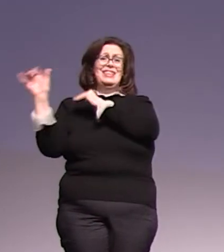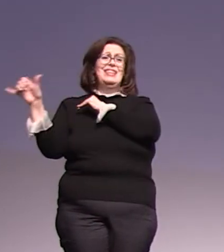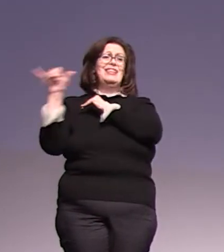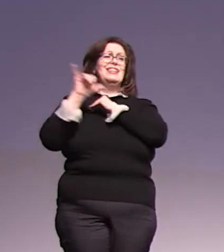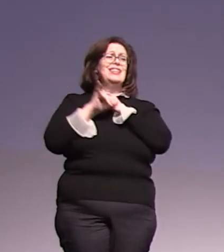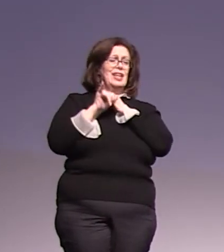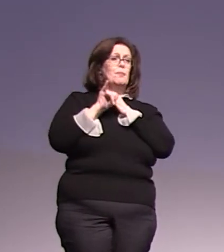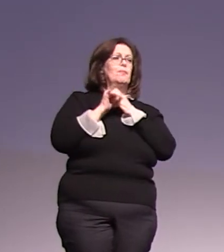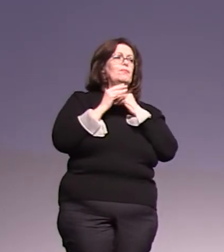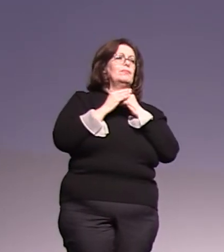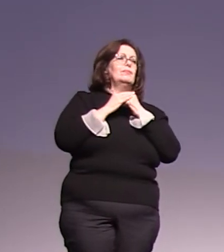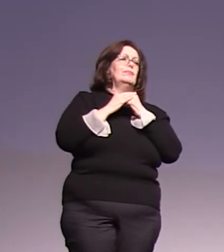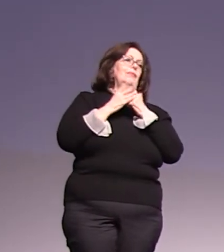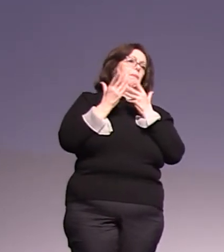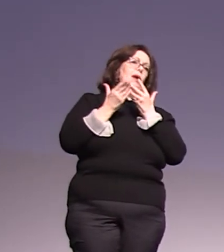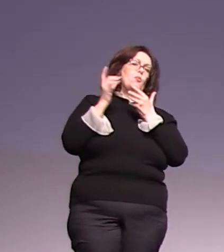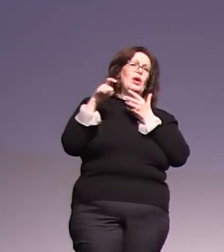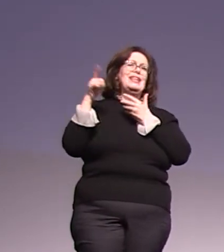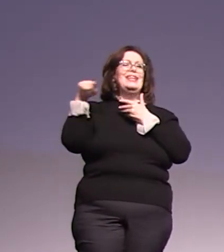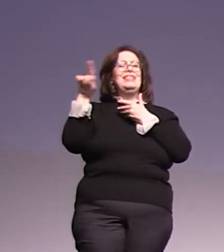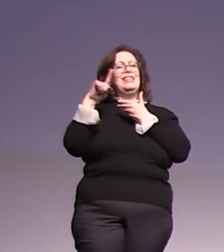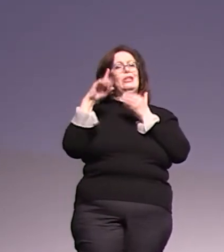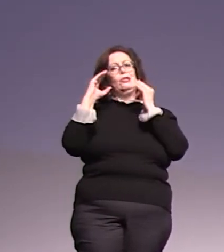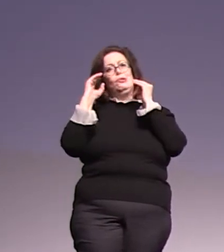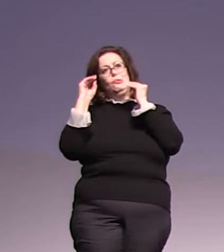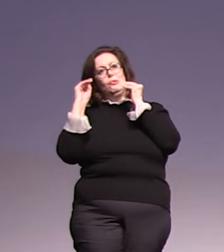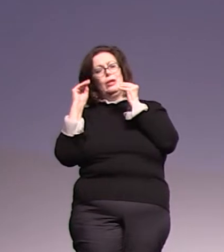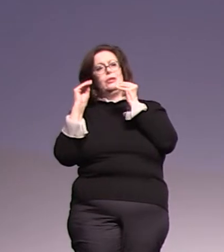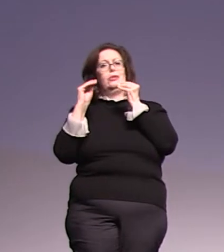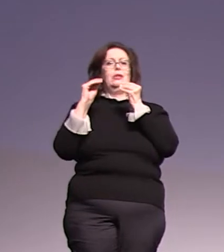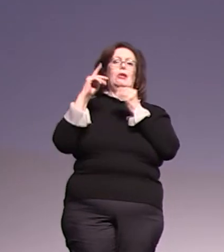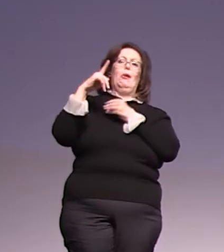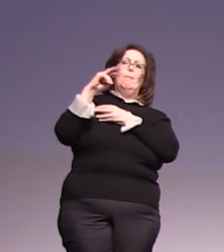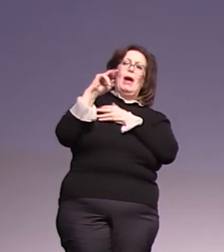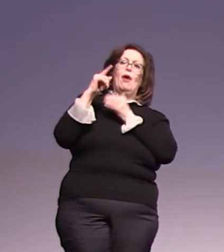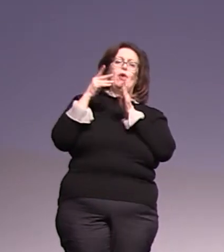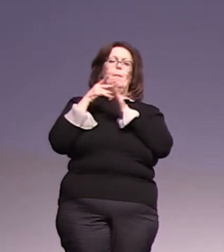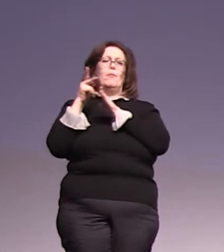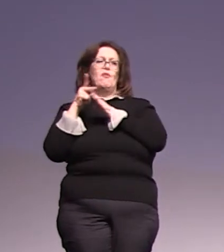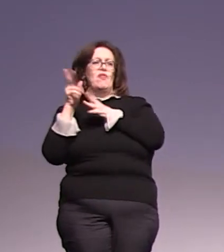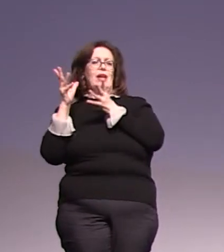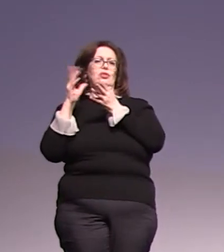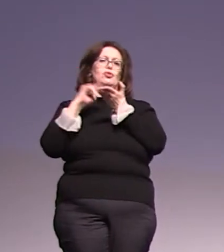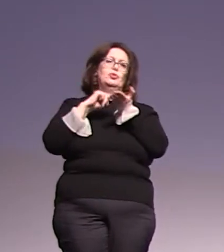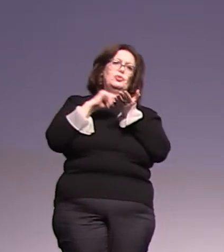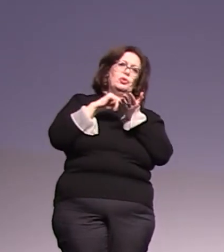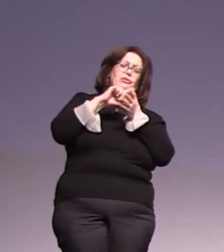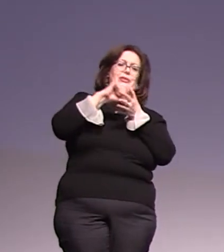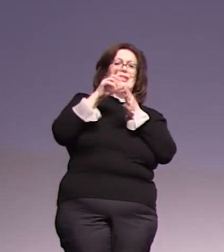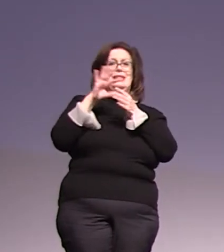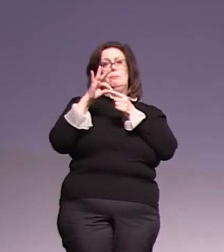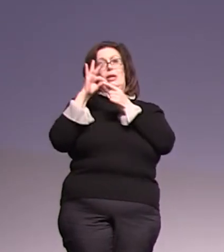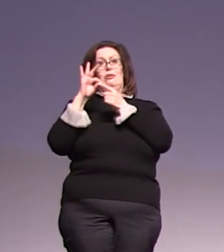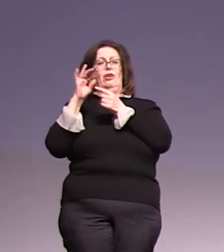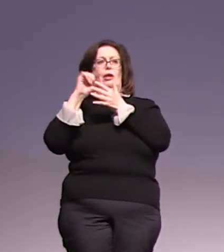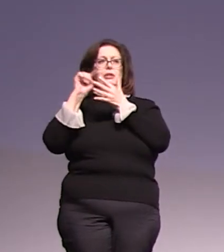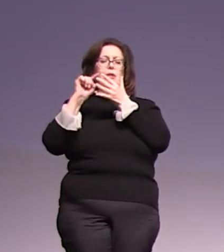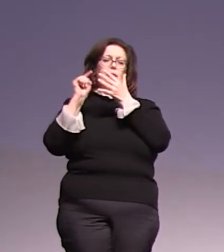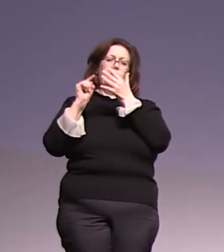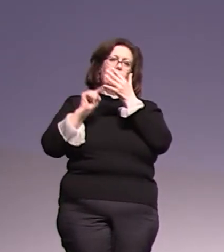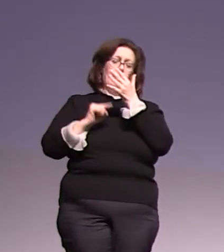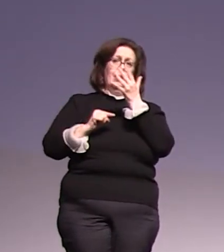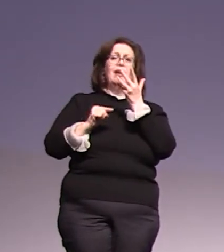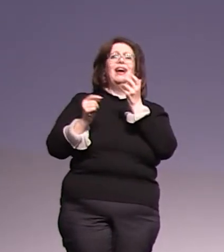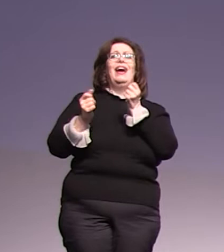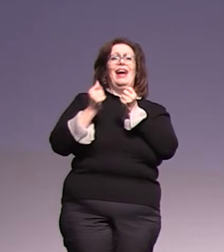cost of custodial services, the cost of the instruction, maybe a paraprofessional, counselors and nurses, special education would be slightly different, but